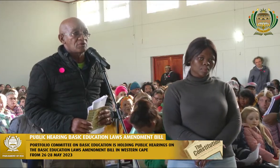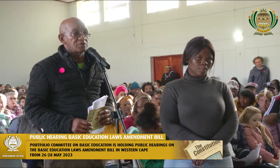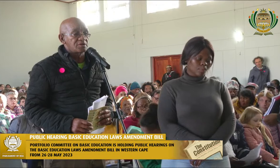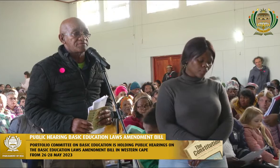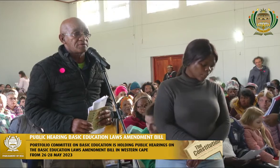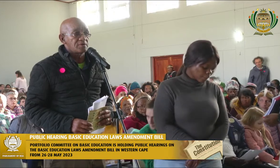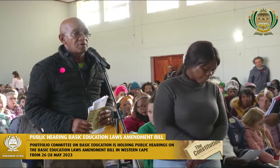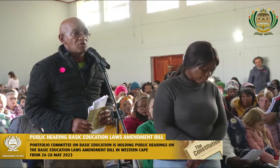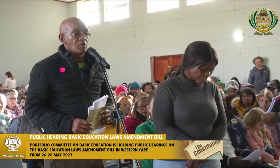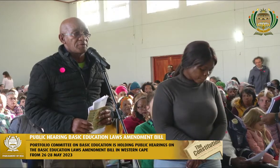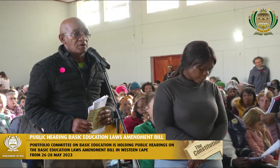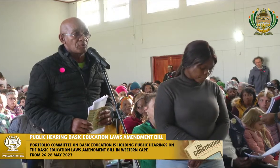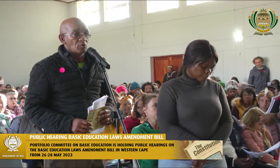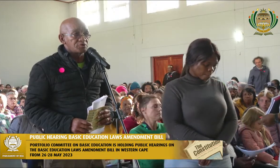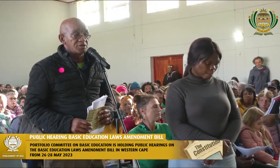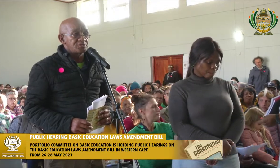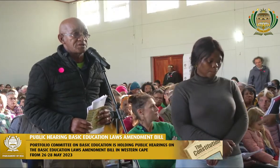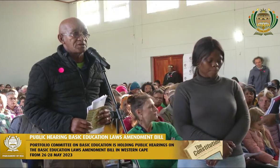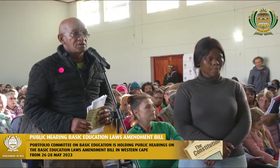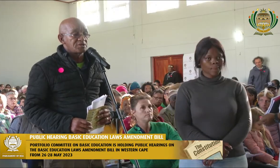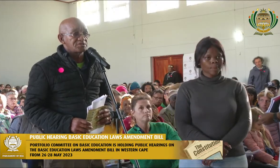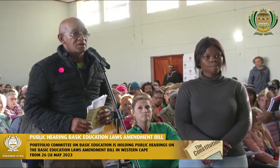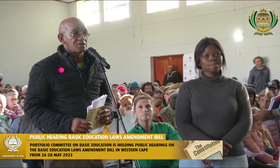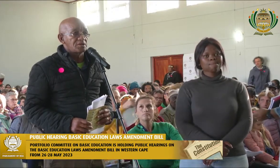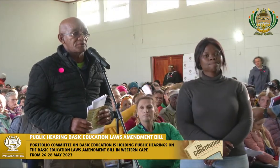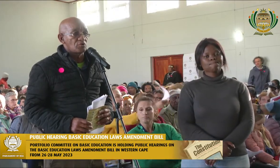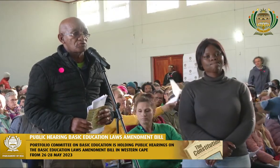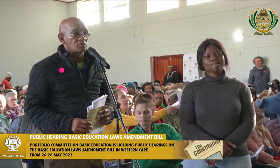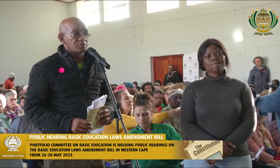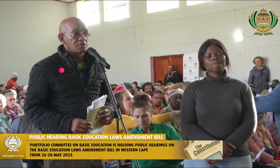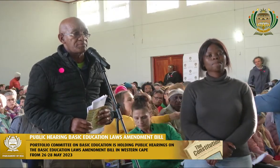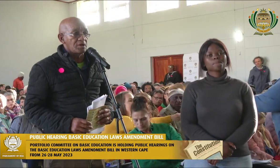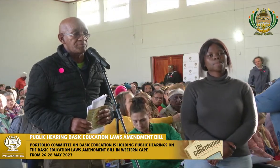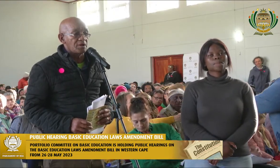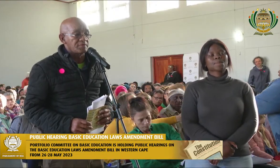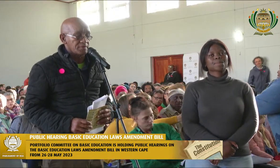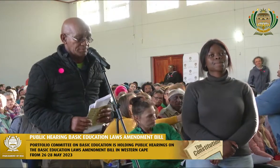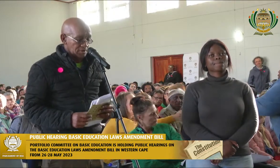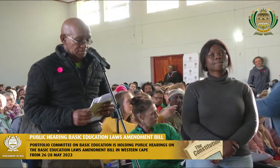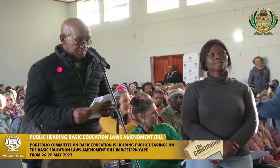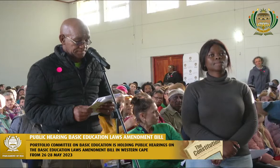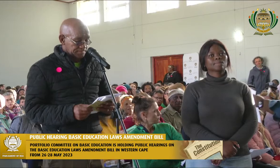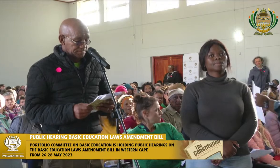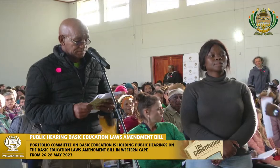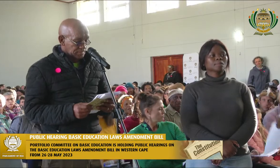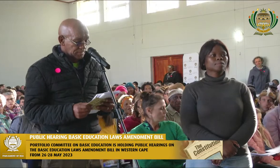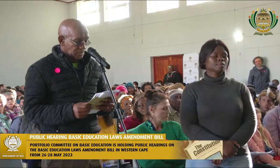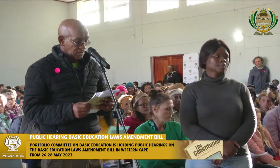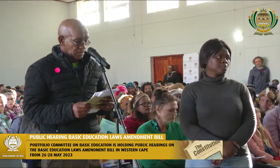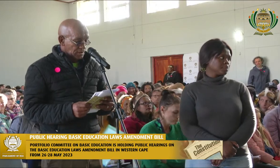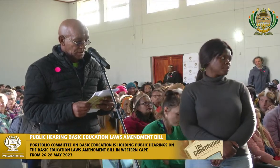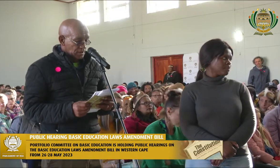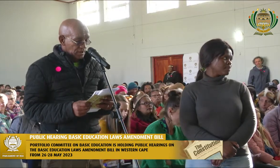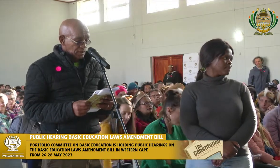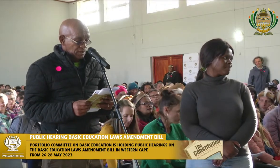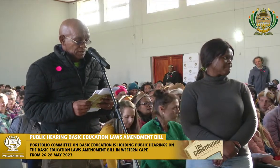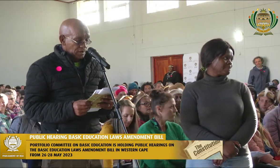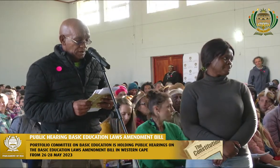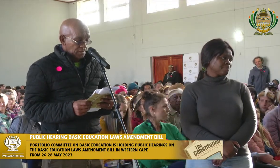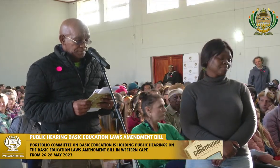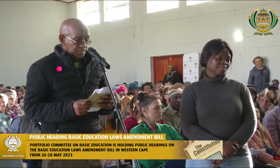geleentheid vanoggend het, om daarom ook ons insa te lewe rondom die Bella Bella wil.